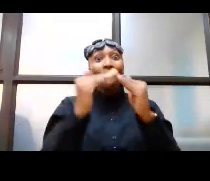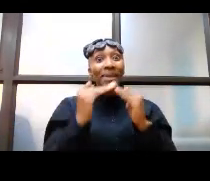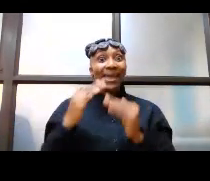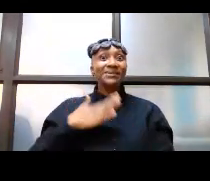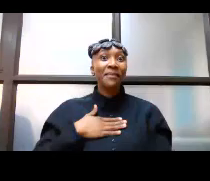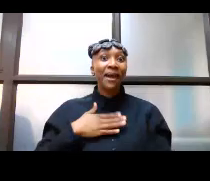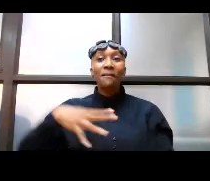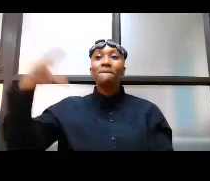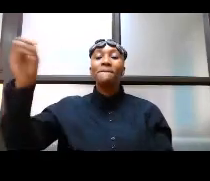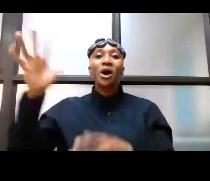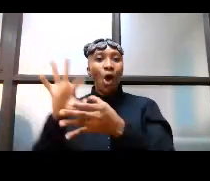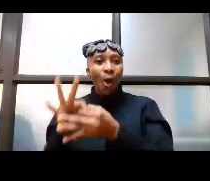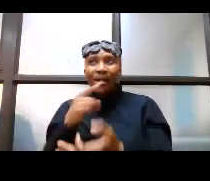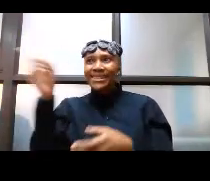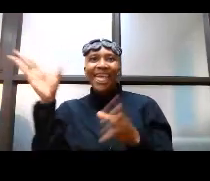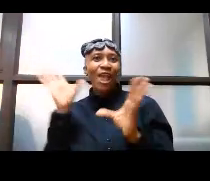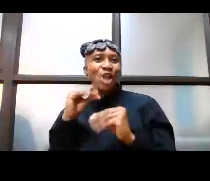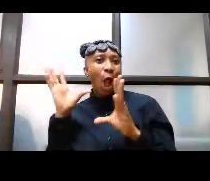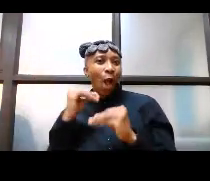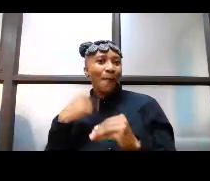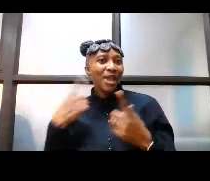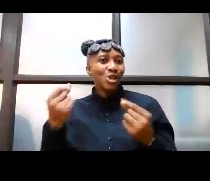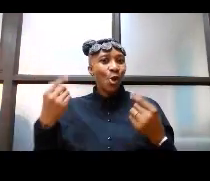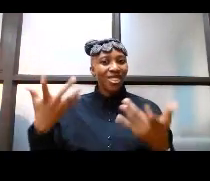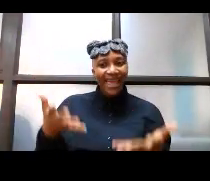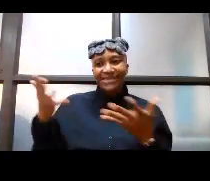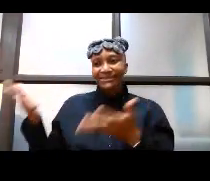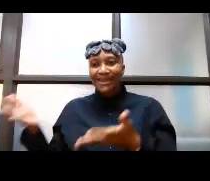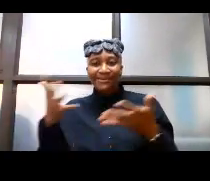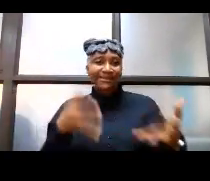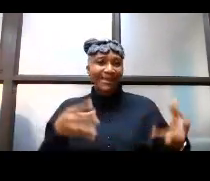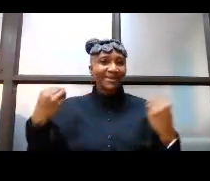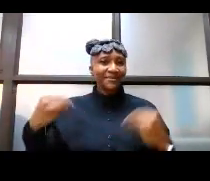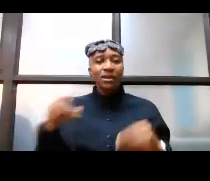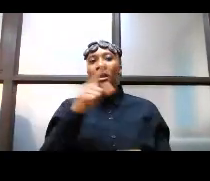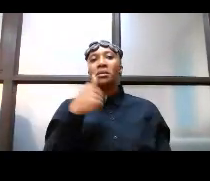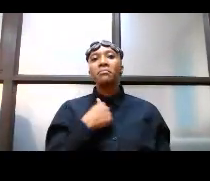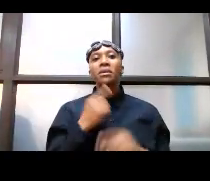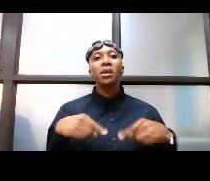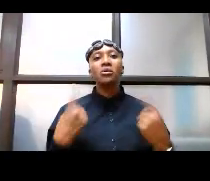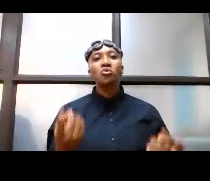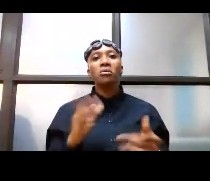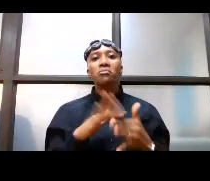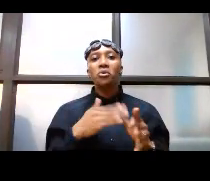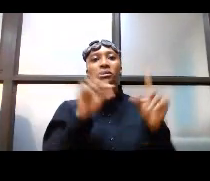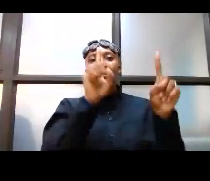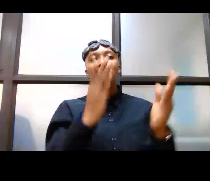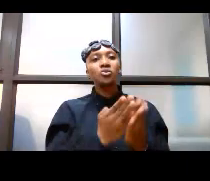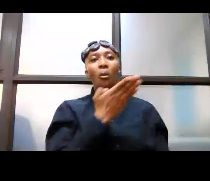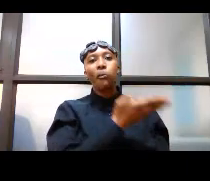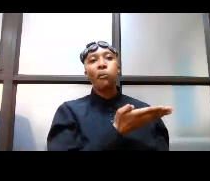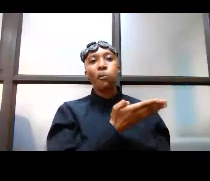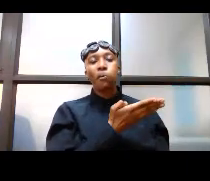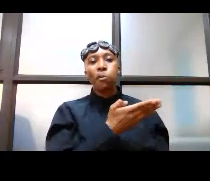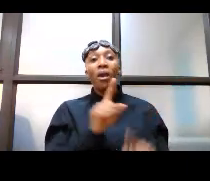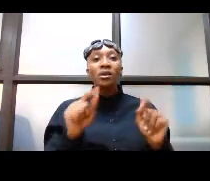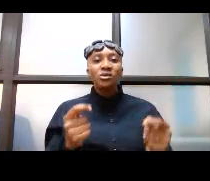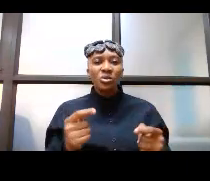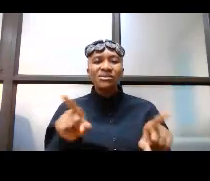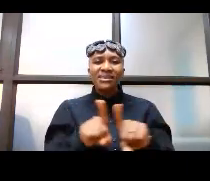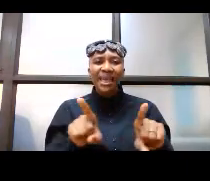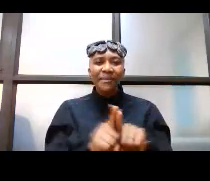they talk about doing this. I can't. I'm in a special schools. And also our experience with the